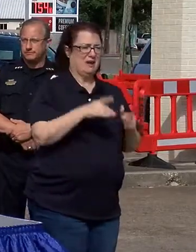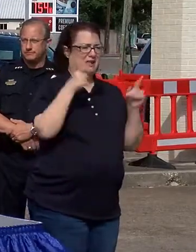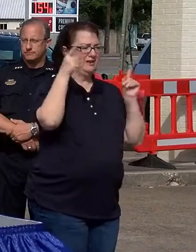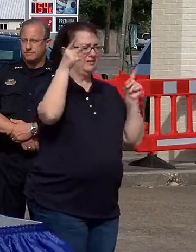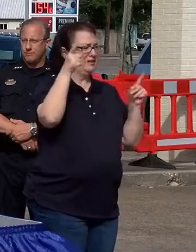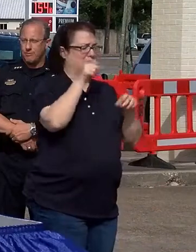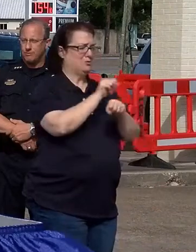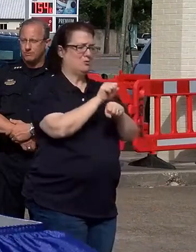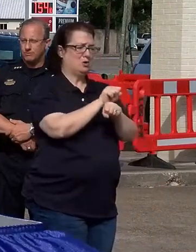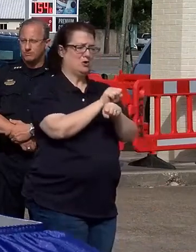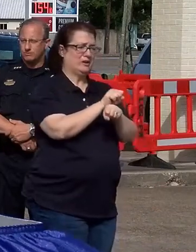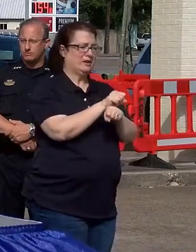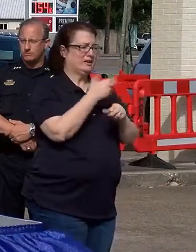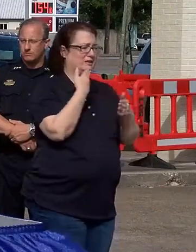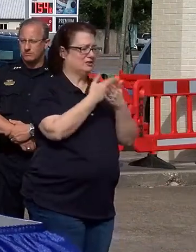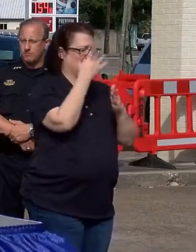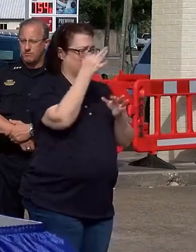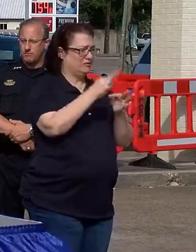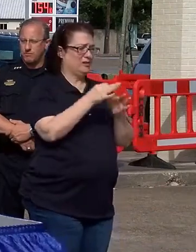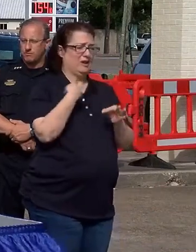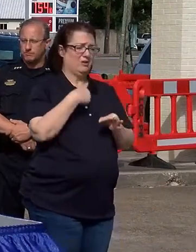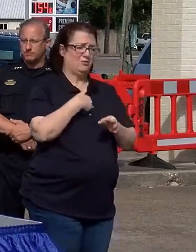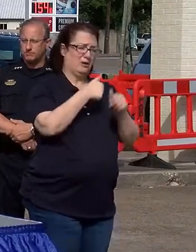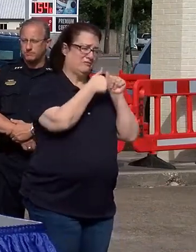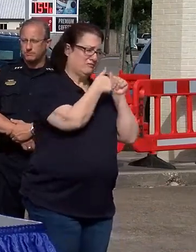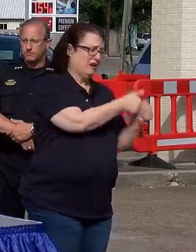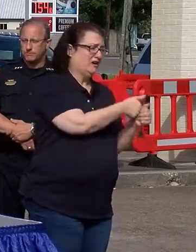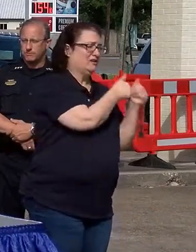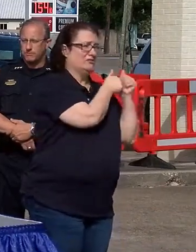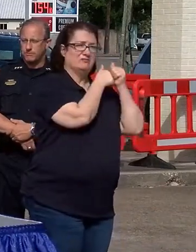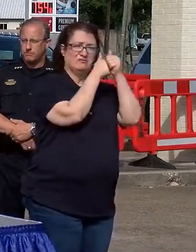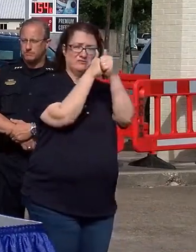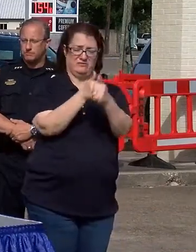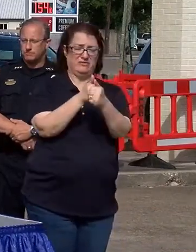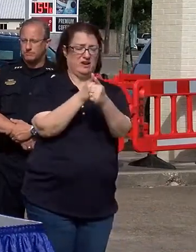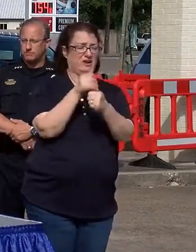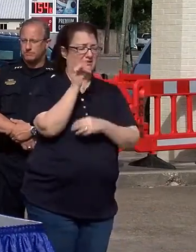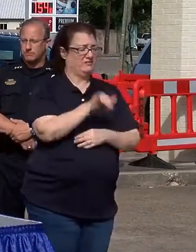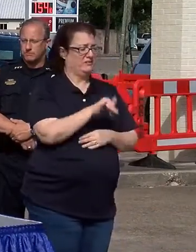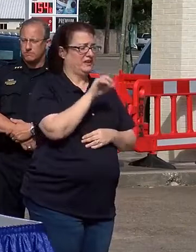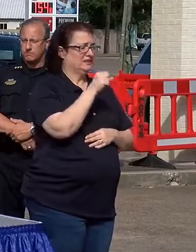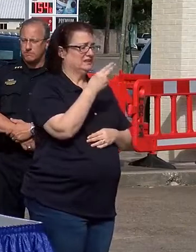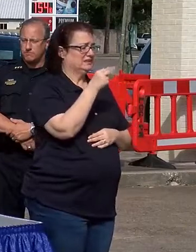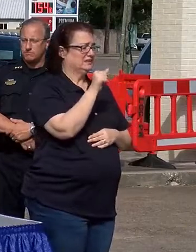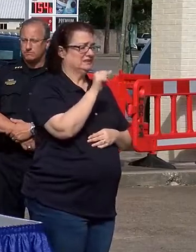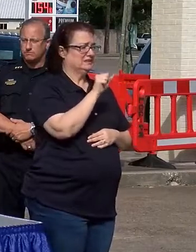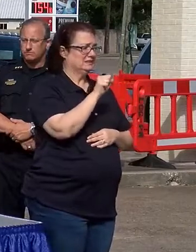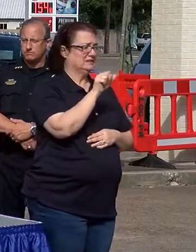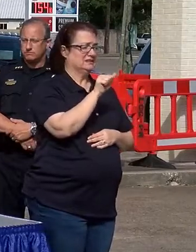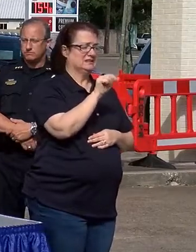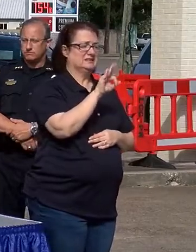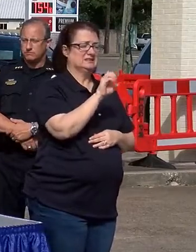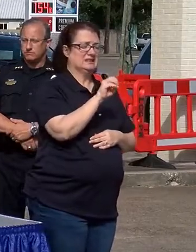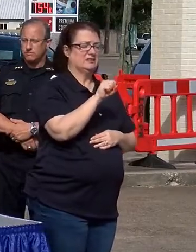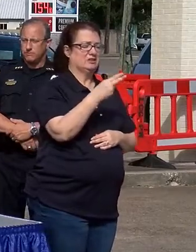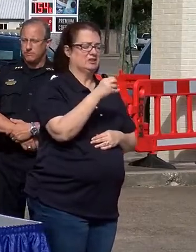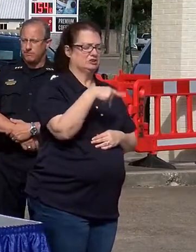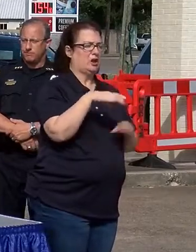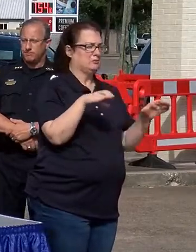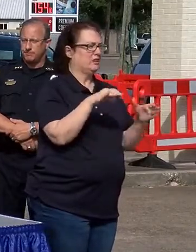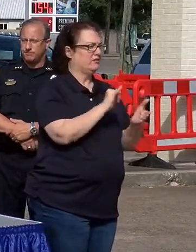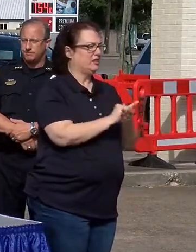we fall in line with both our president and governor as we attack this public health emergency. Safe Shop does this, though. It helps our economy get back to work. Any